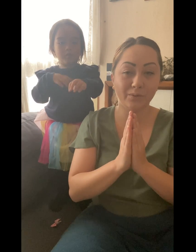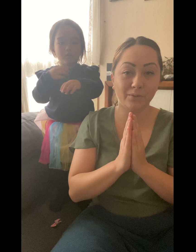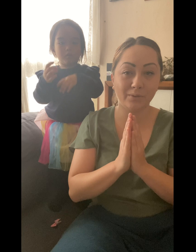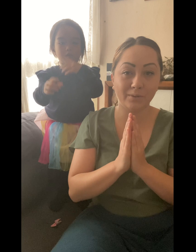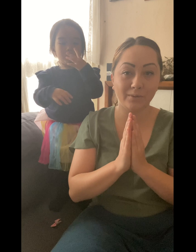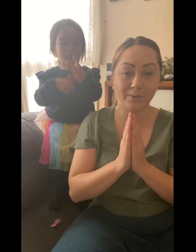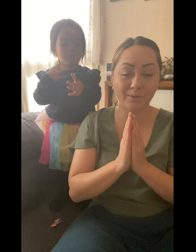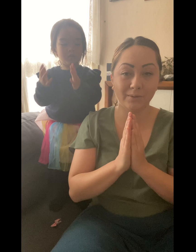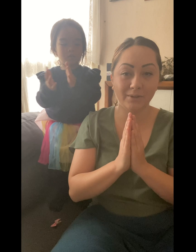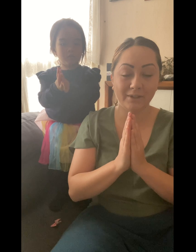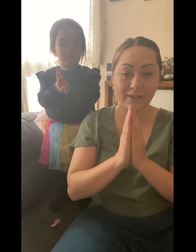whakapono,